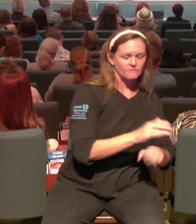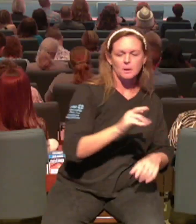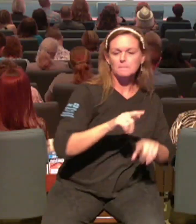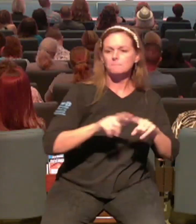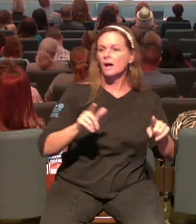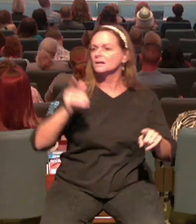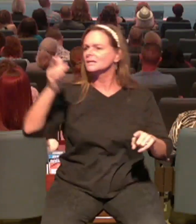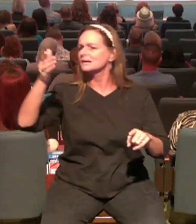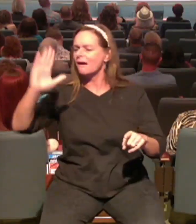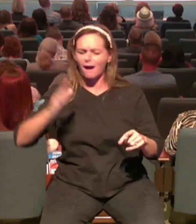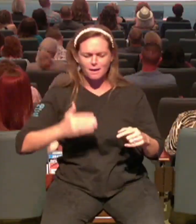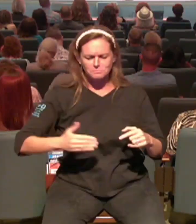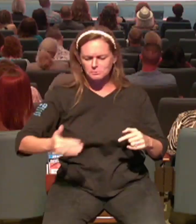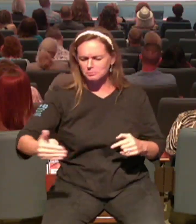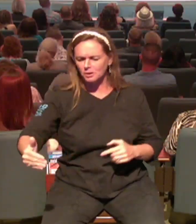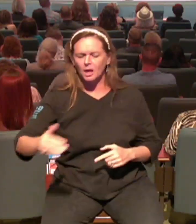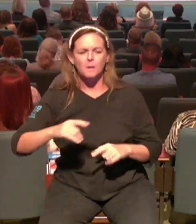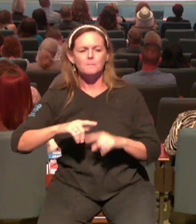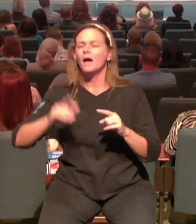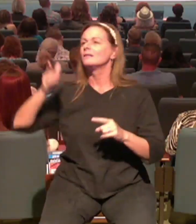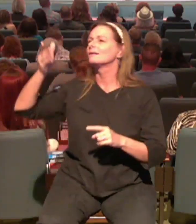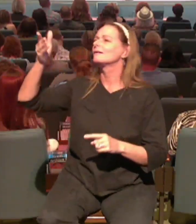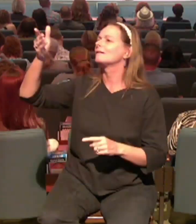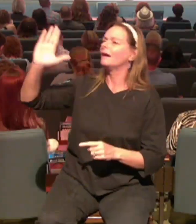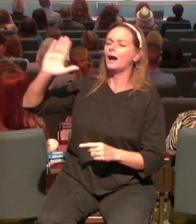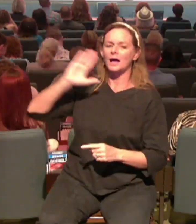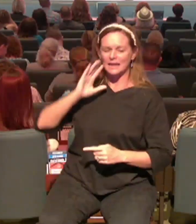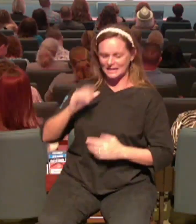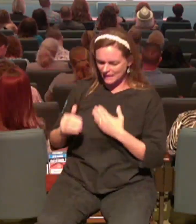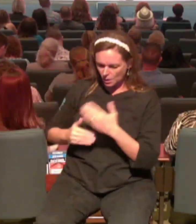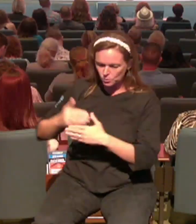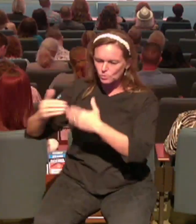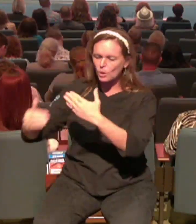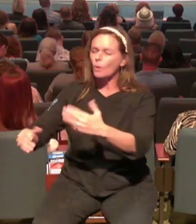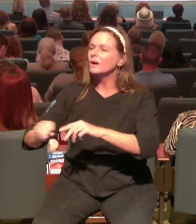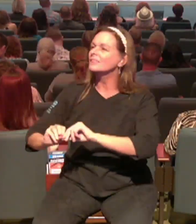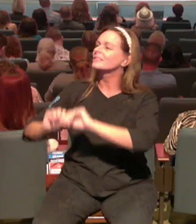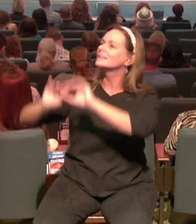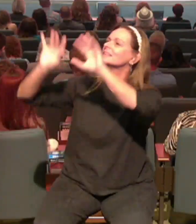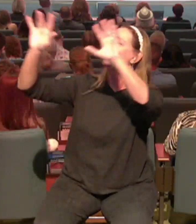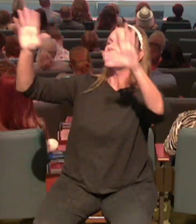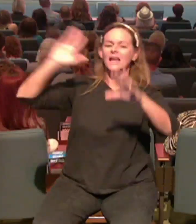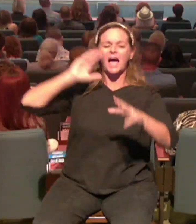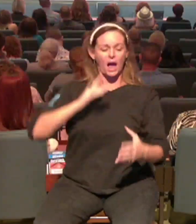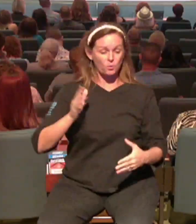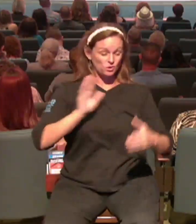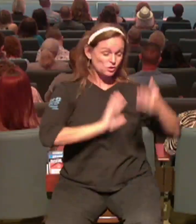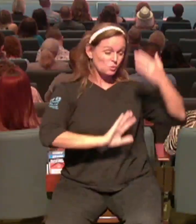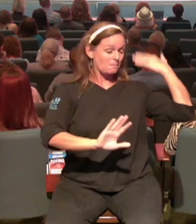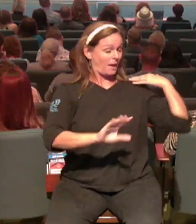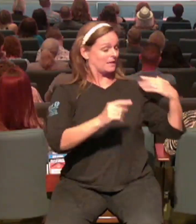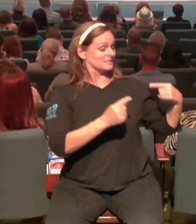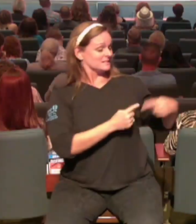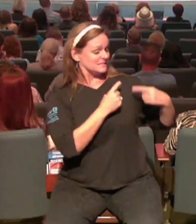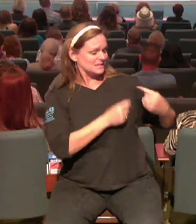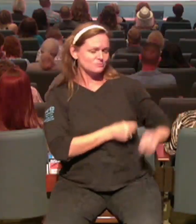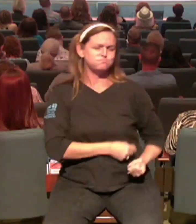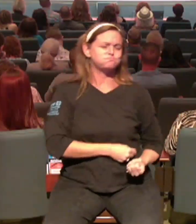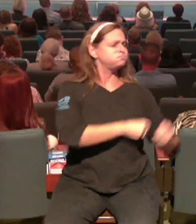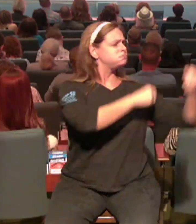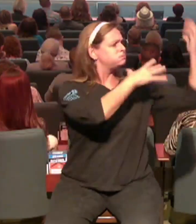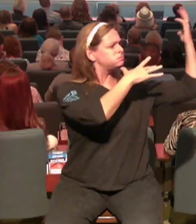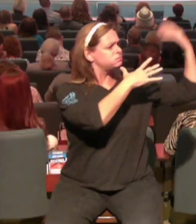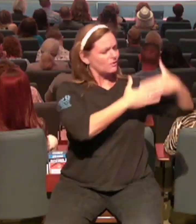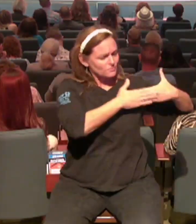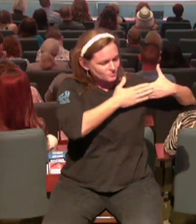you free. I'm gonna let you walk in the light as I am the light. But God said, I'm gonna wipe your past clean and give you a fresh new